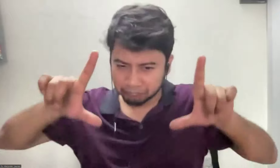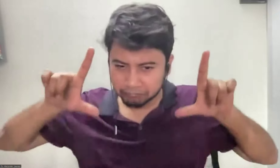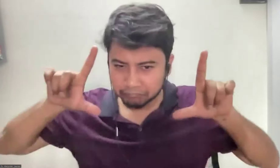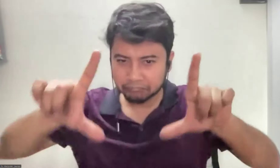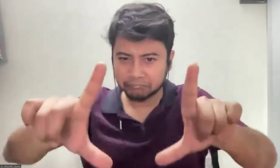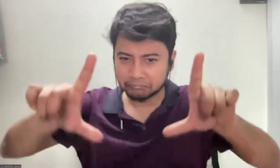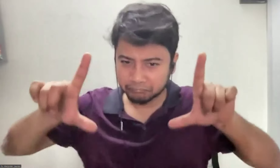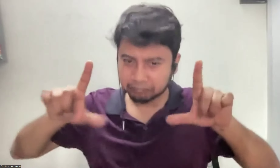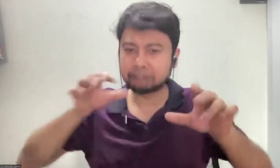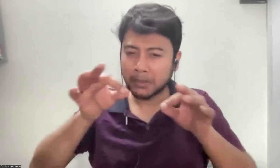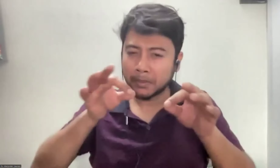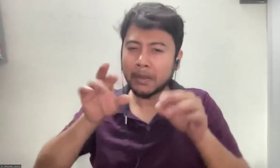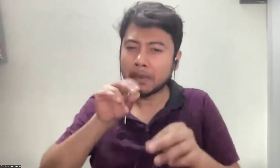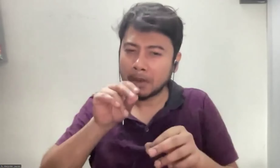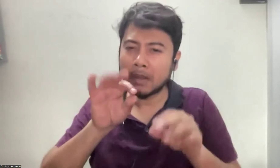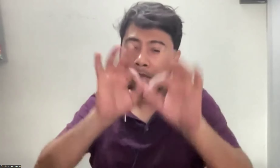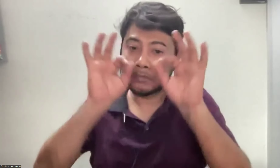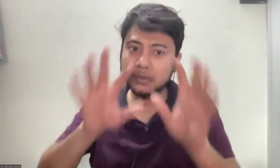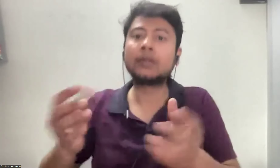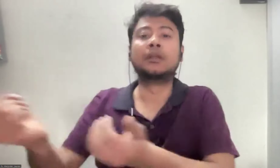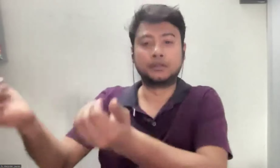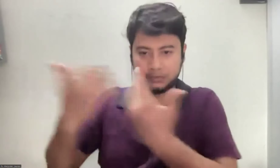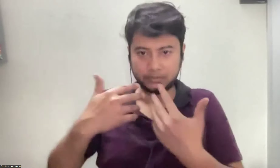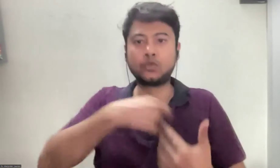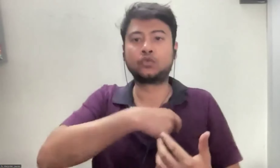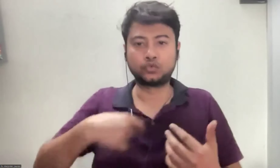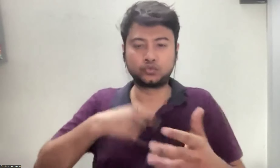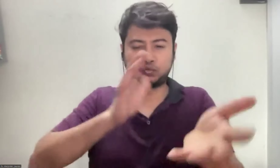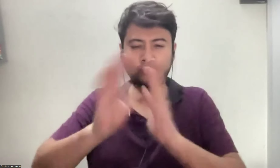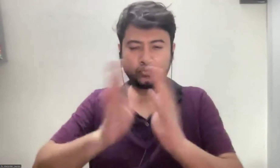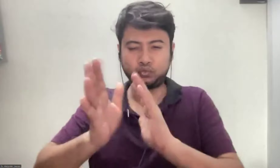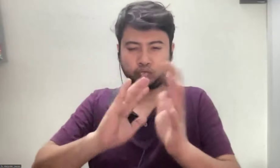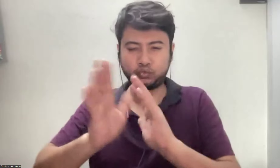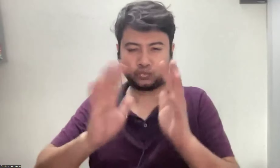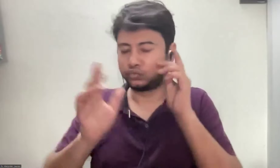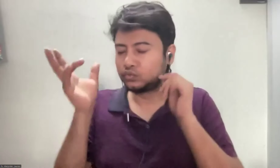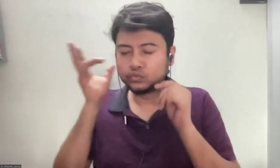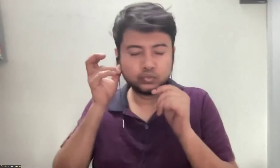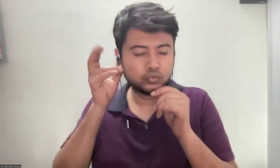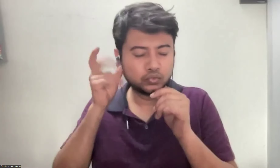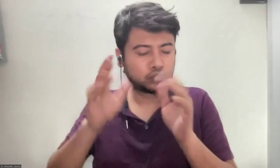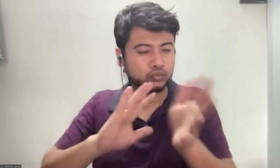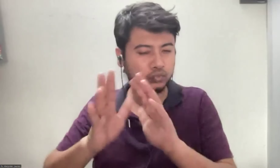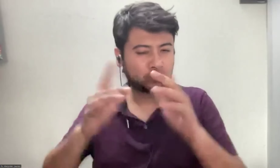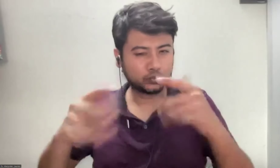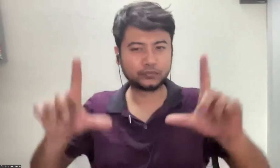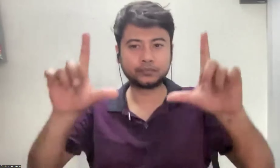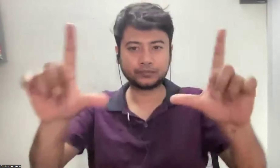slide that I have is the do's and don'ts, which are very important. Then we can quickly take question answers.